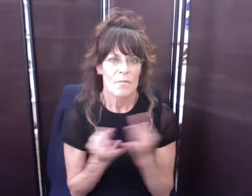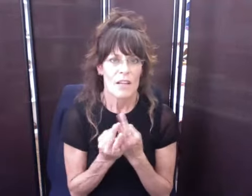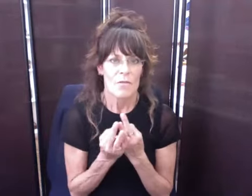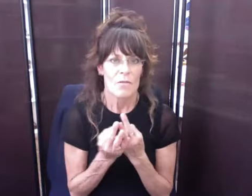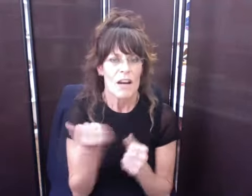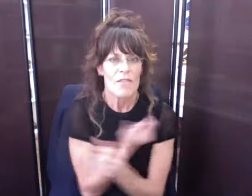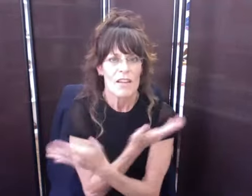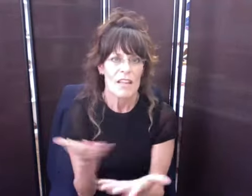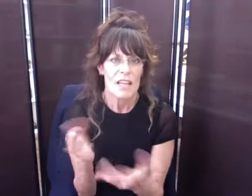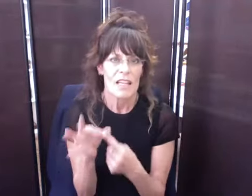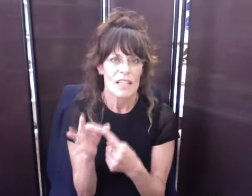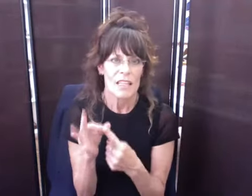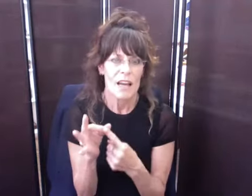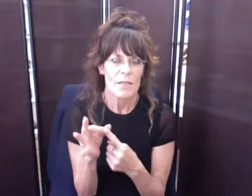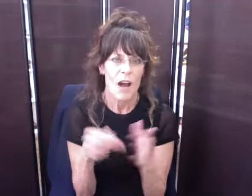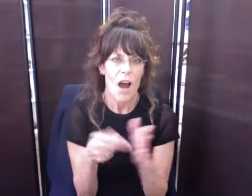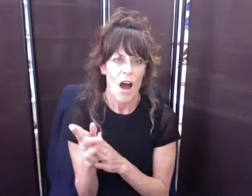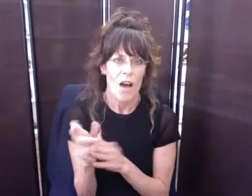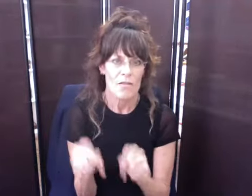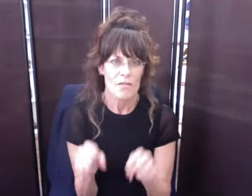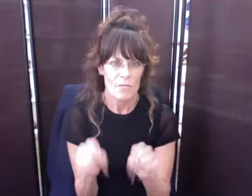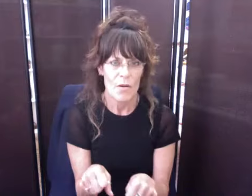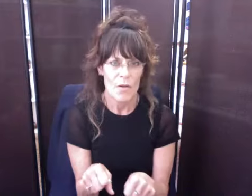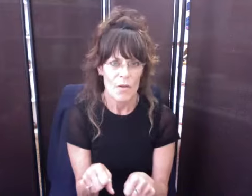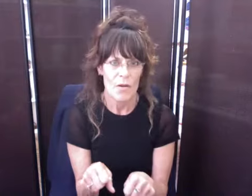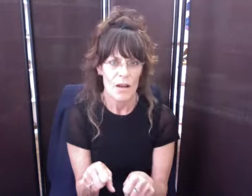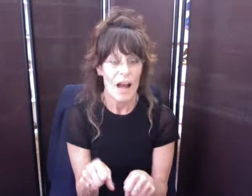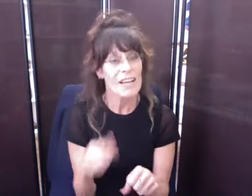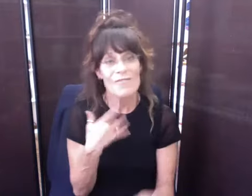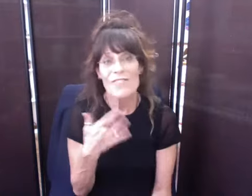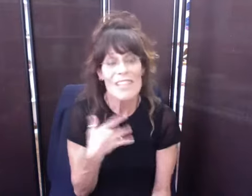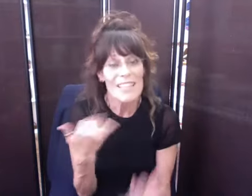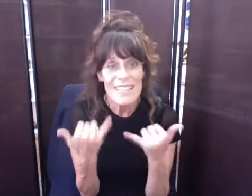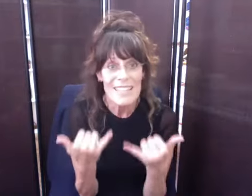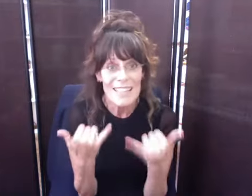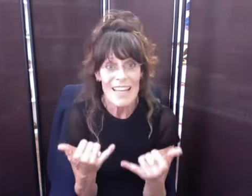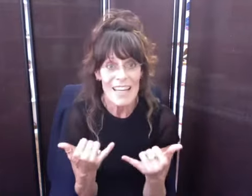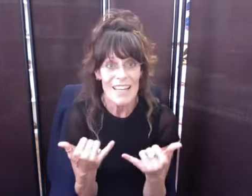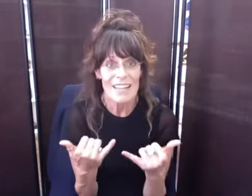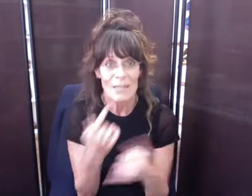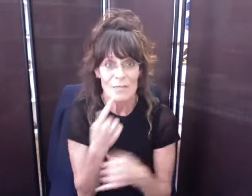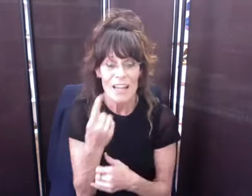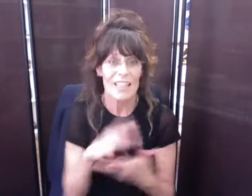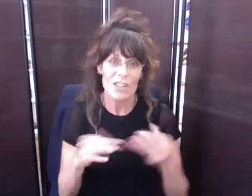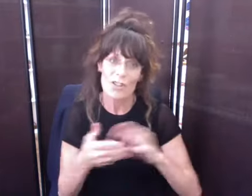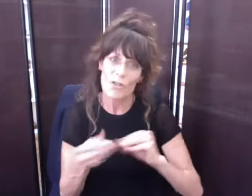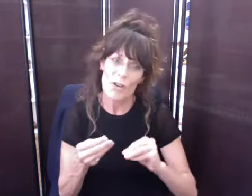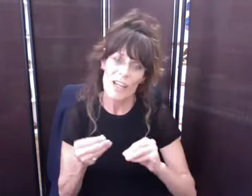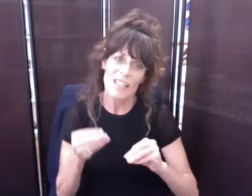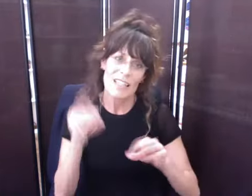dishonorable. And I felt horrible about that. I can feel it today as I'm telling you this story. And I stood at that gravesite and I read this letter to my